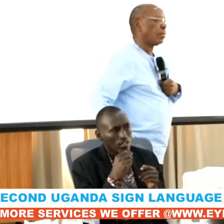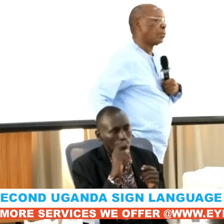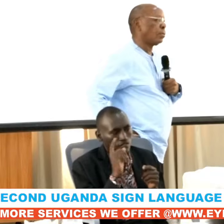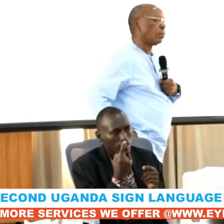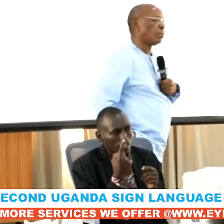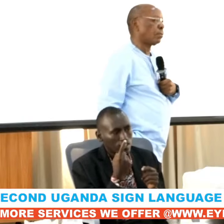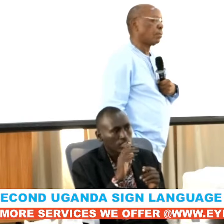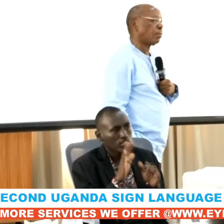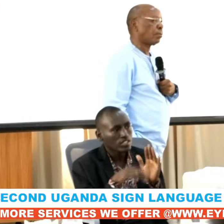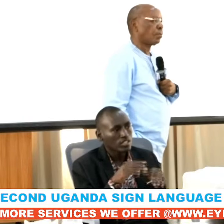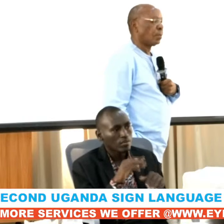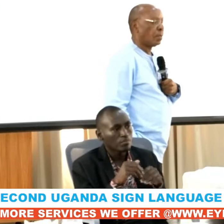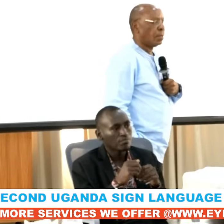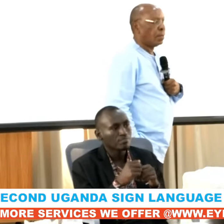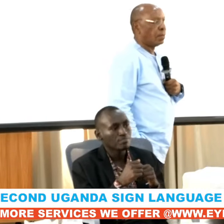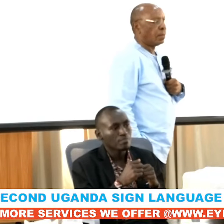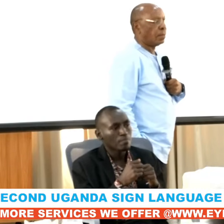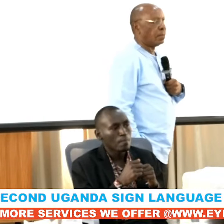the issues of